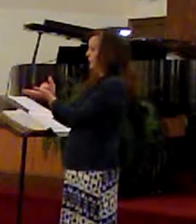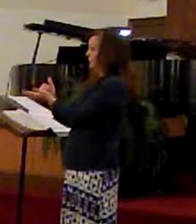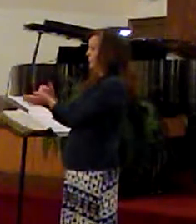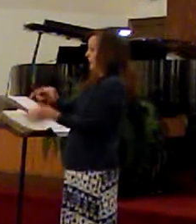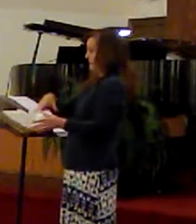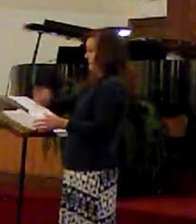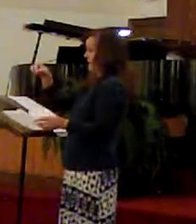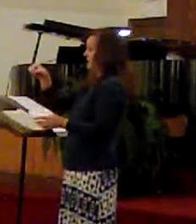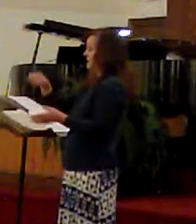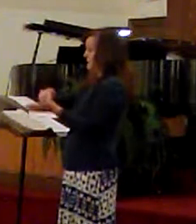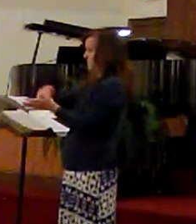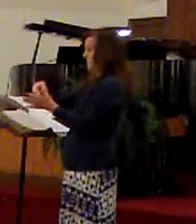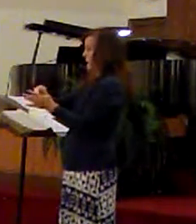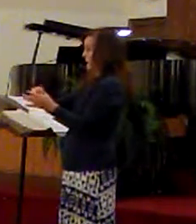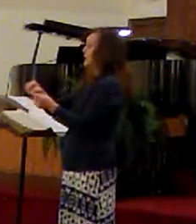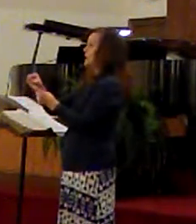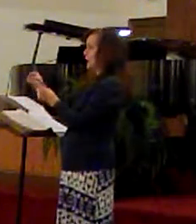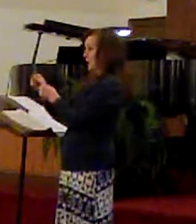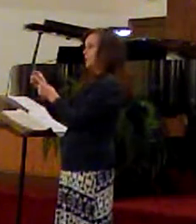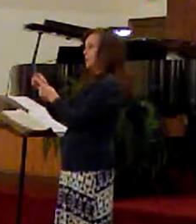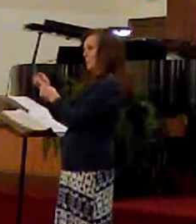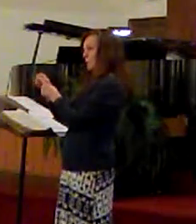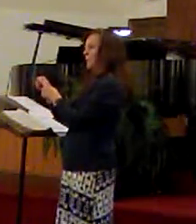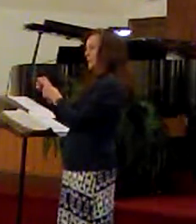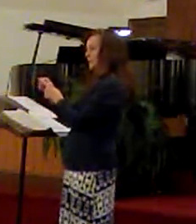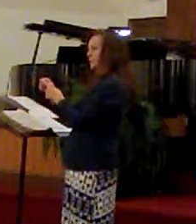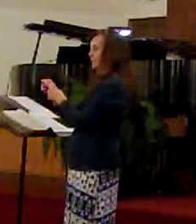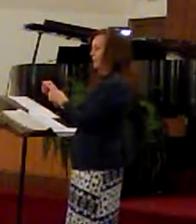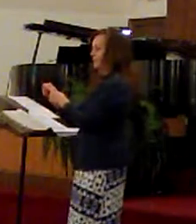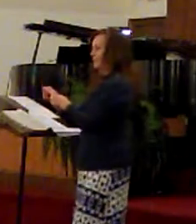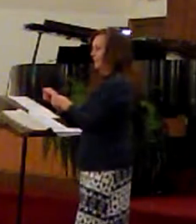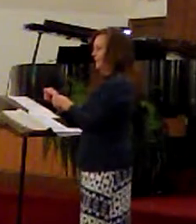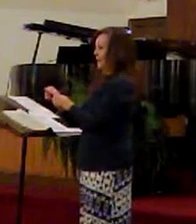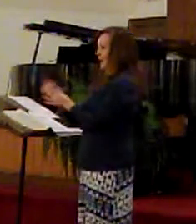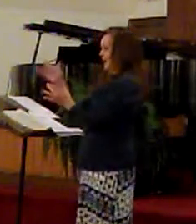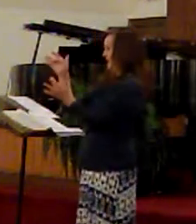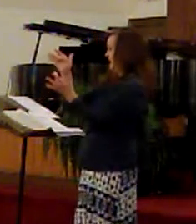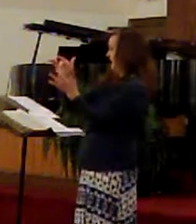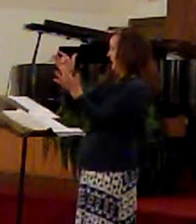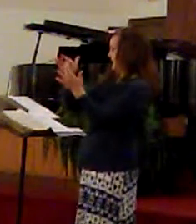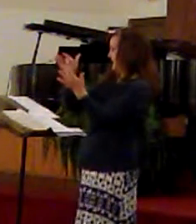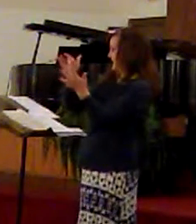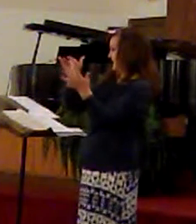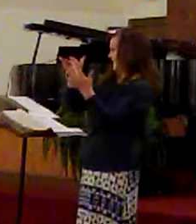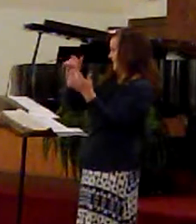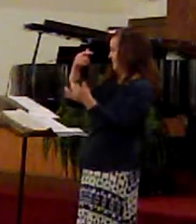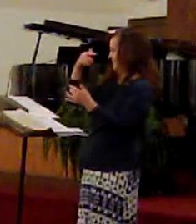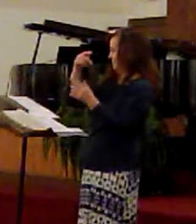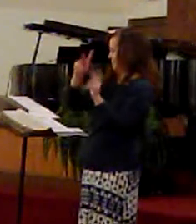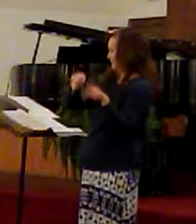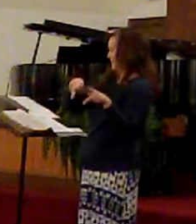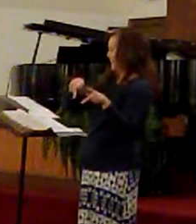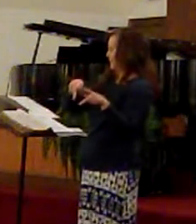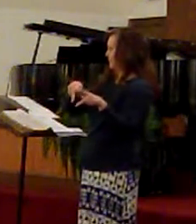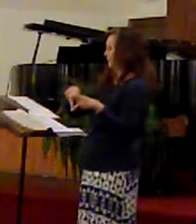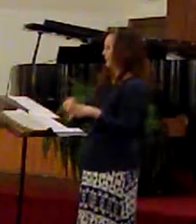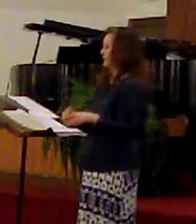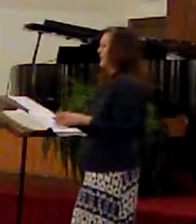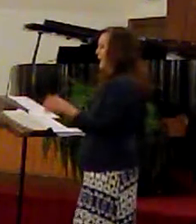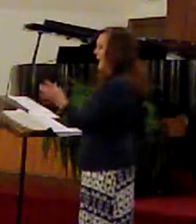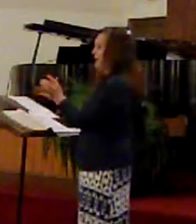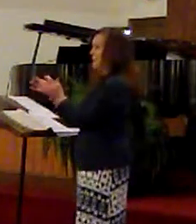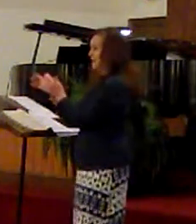I've got computer programs on every, I'm a techie, so I have a lot of electronic devices and on every single one of them. Guess what? I have a Bible app